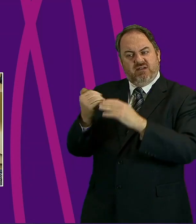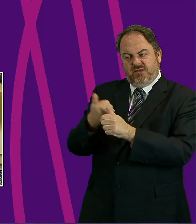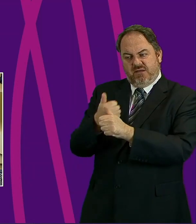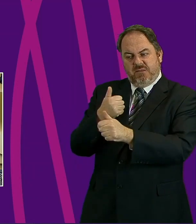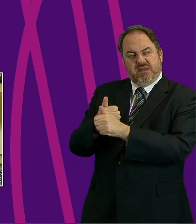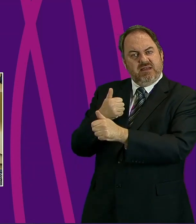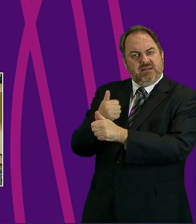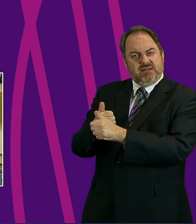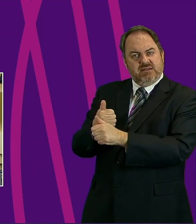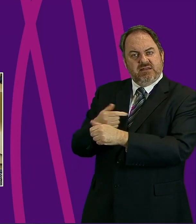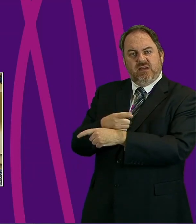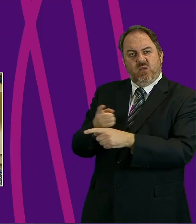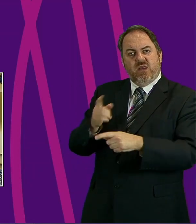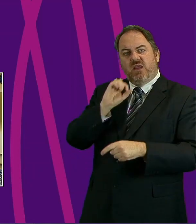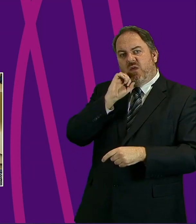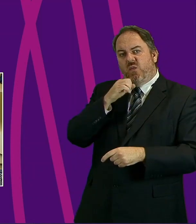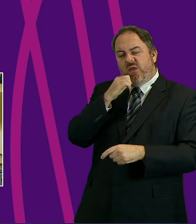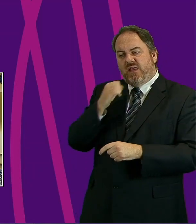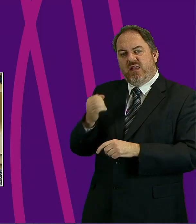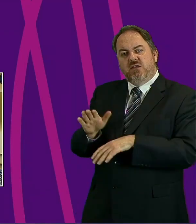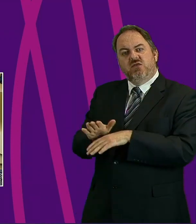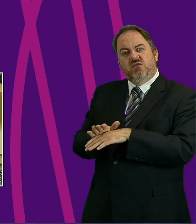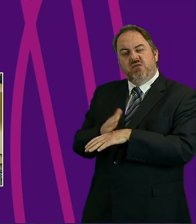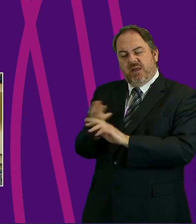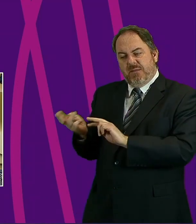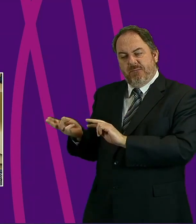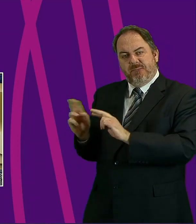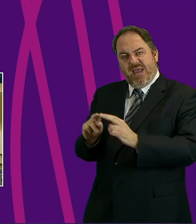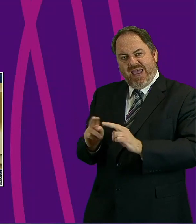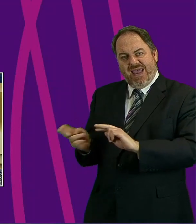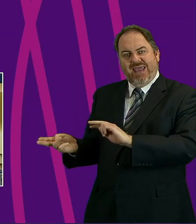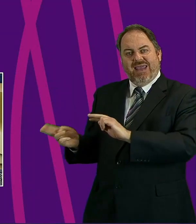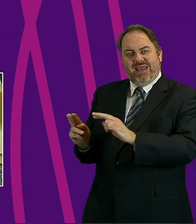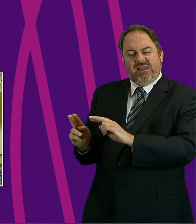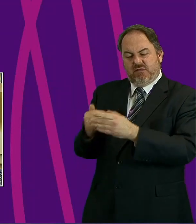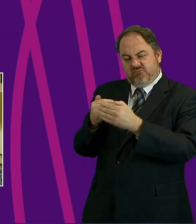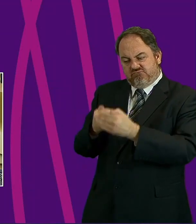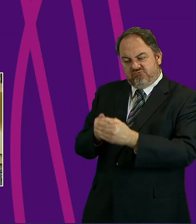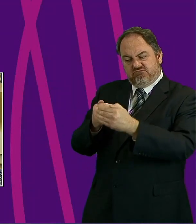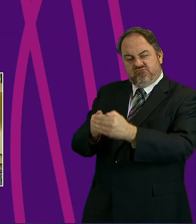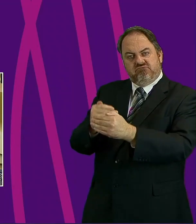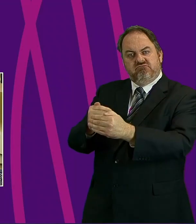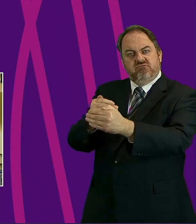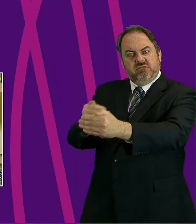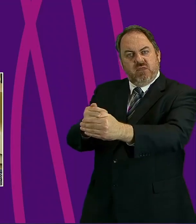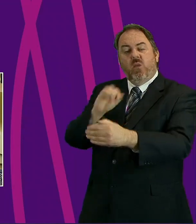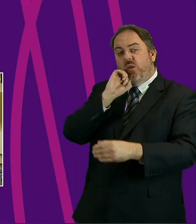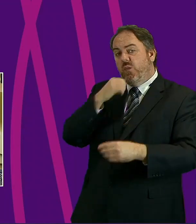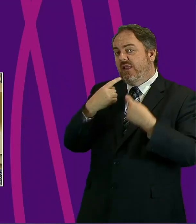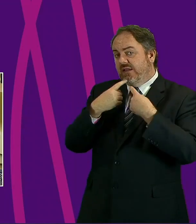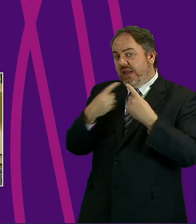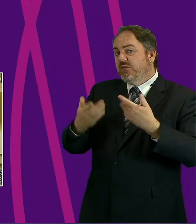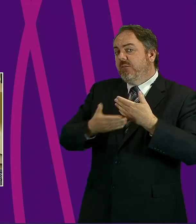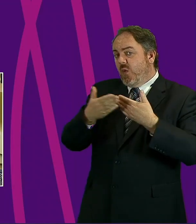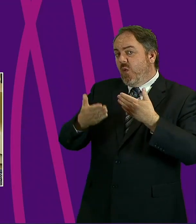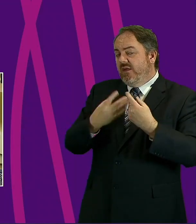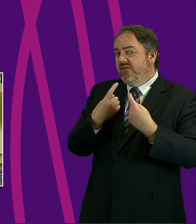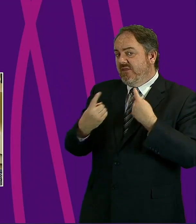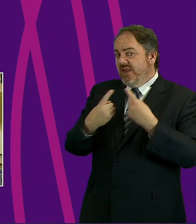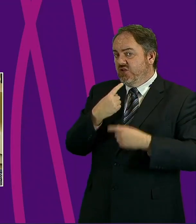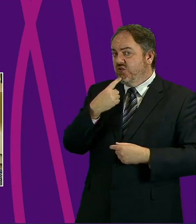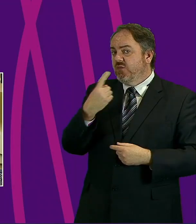prepared a phased approach to restart, which I'm sure we'll say more about tomorrow. We want companies and